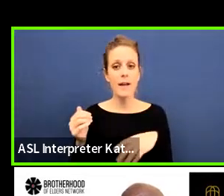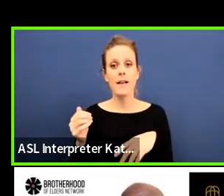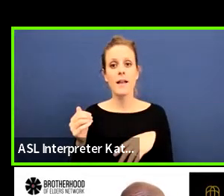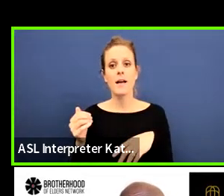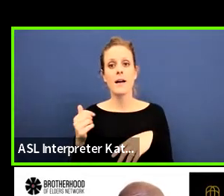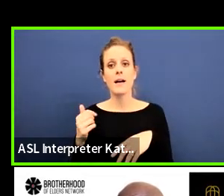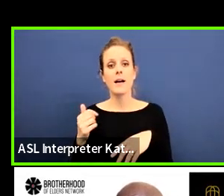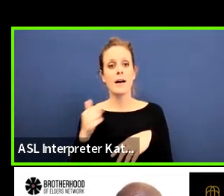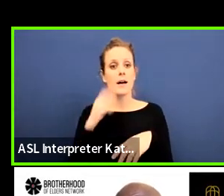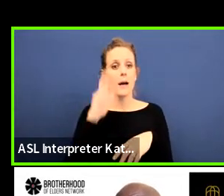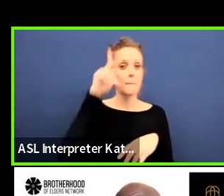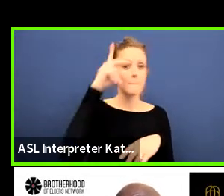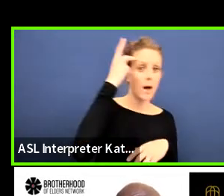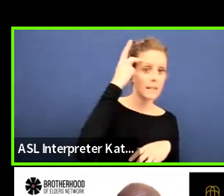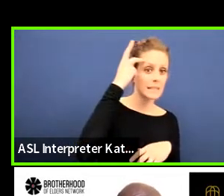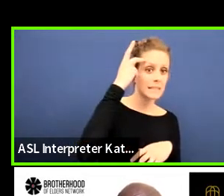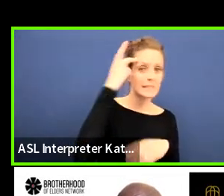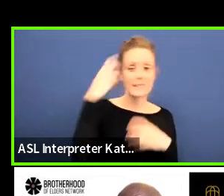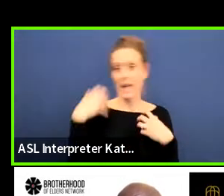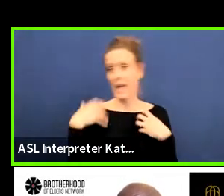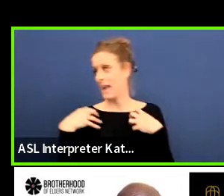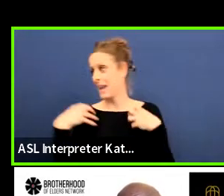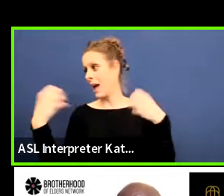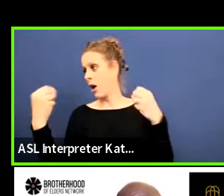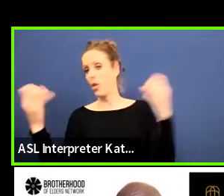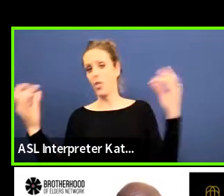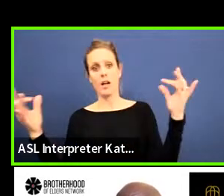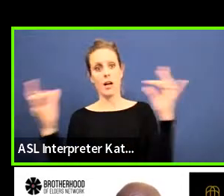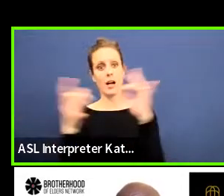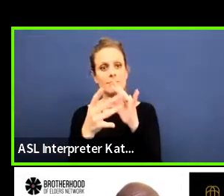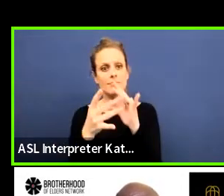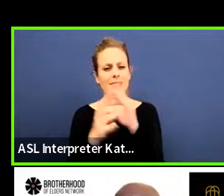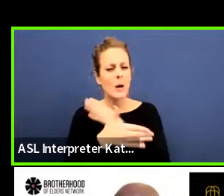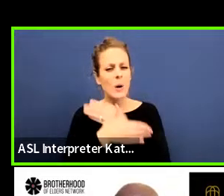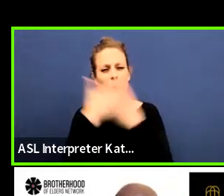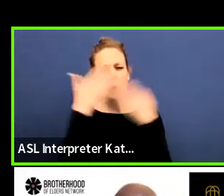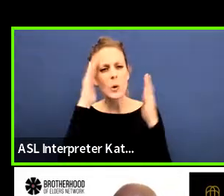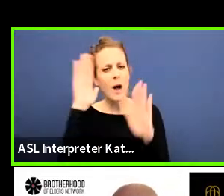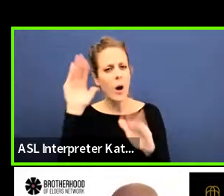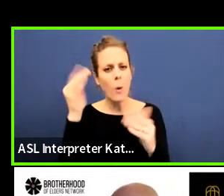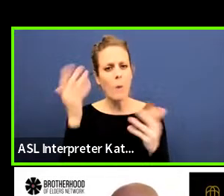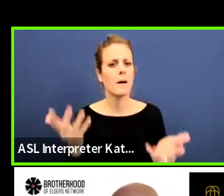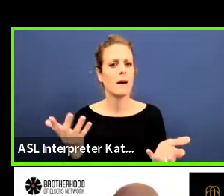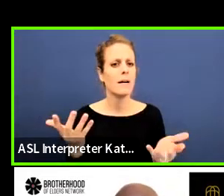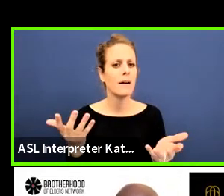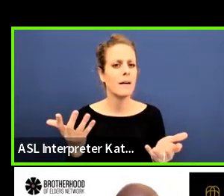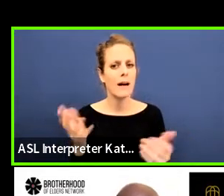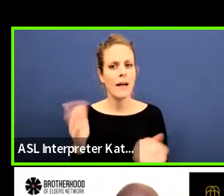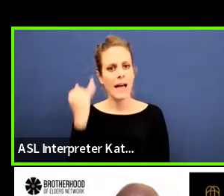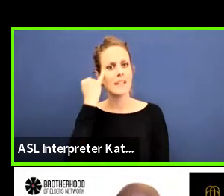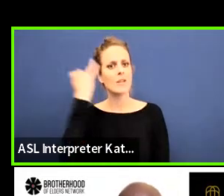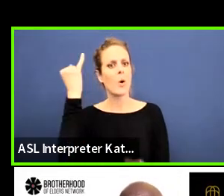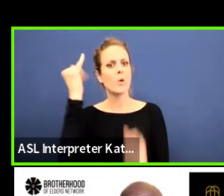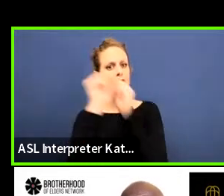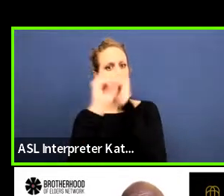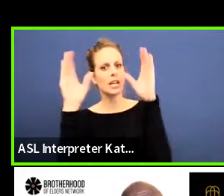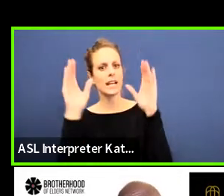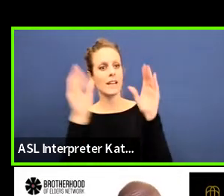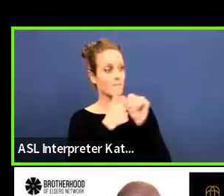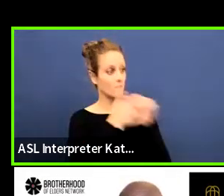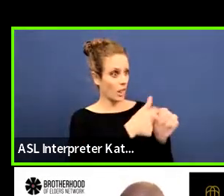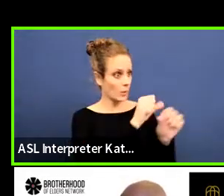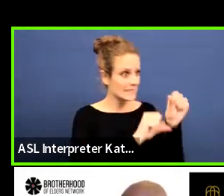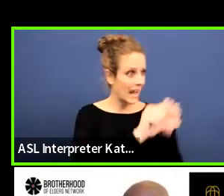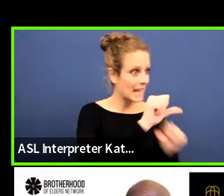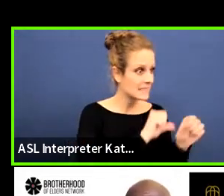tied politics to our health. And that the notion that, that following the science and being rational about it